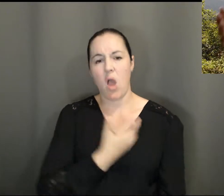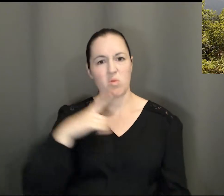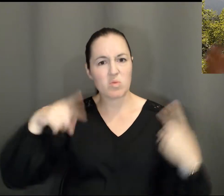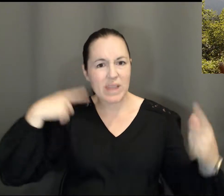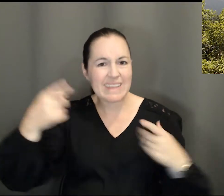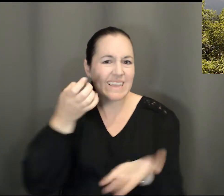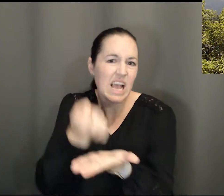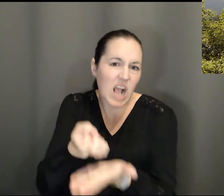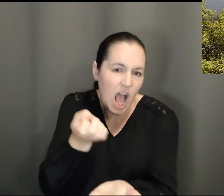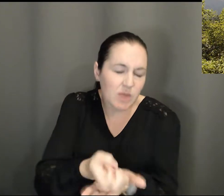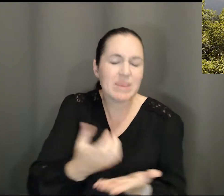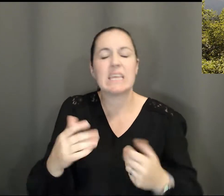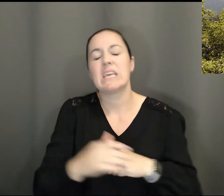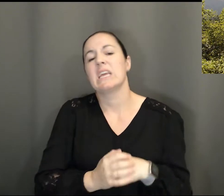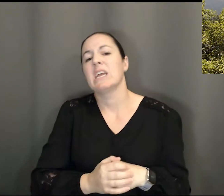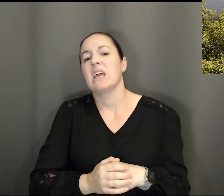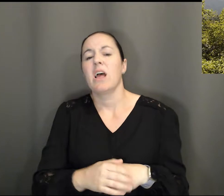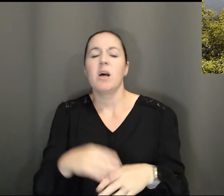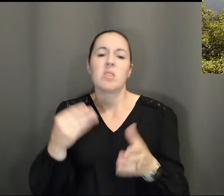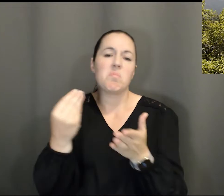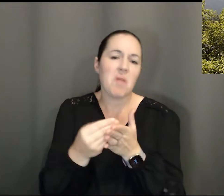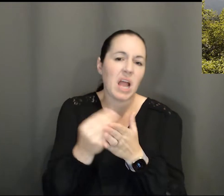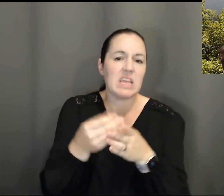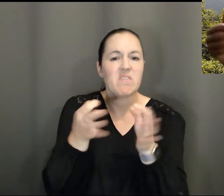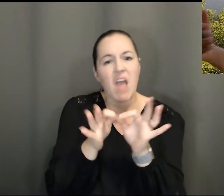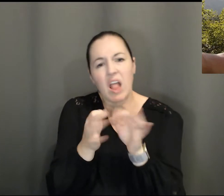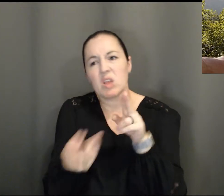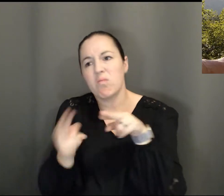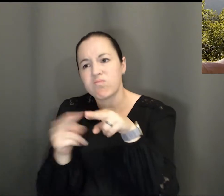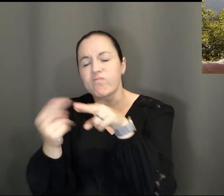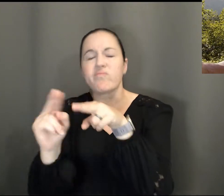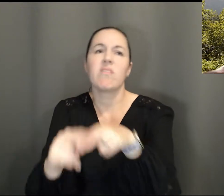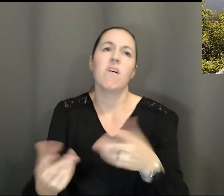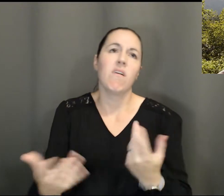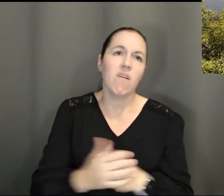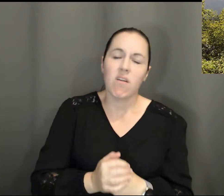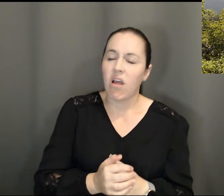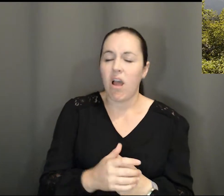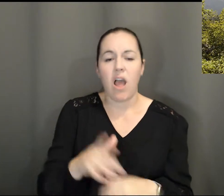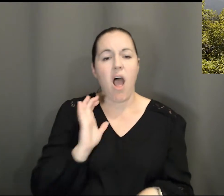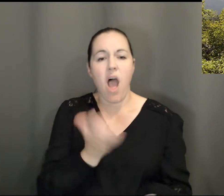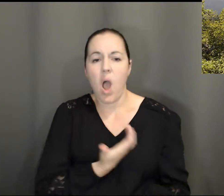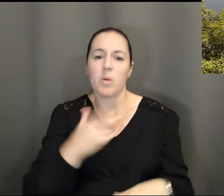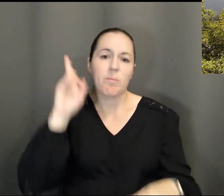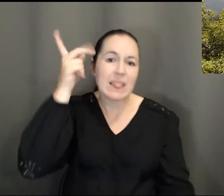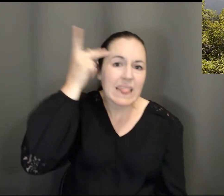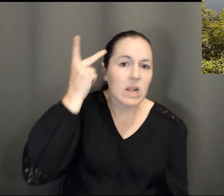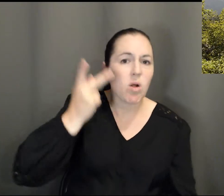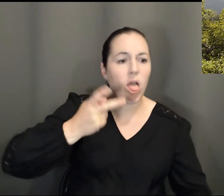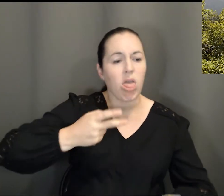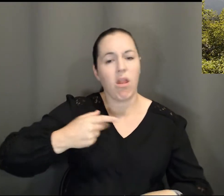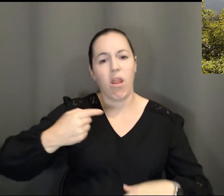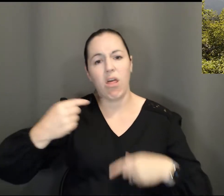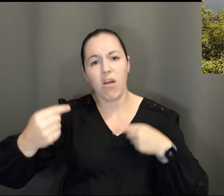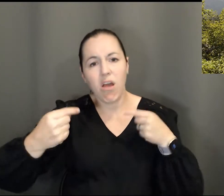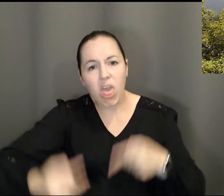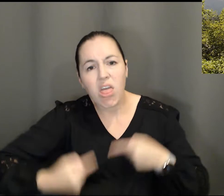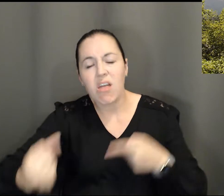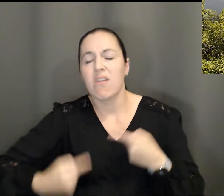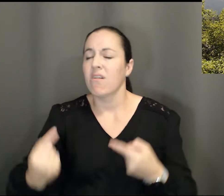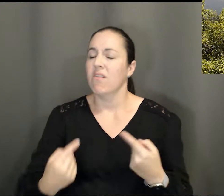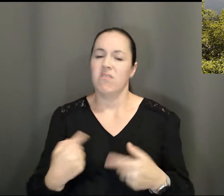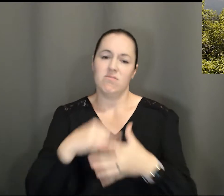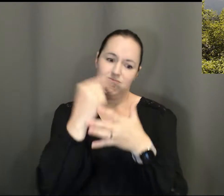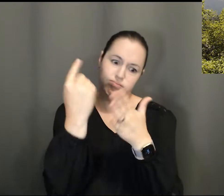it? So much happening all around us. I think it's easy for us, if we're not careful, just to feel really overwhelmed and discouraged